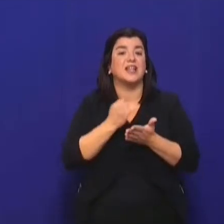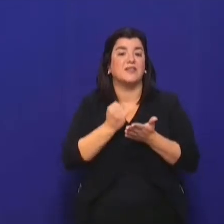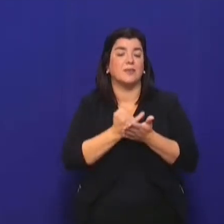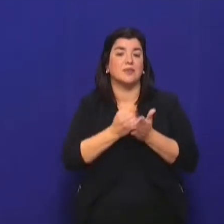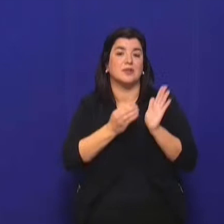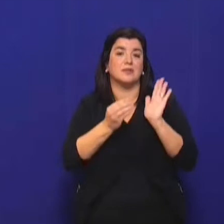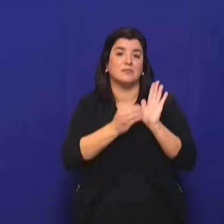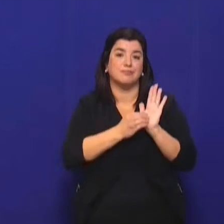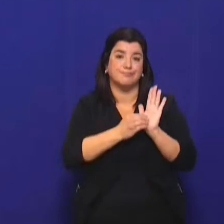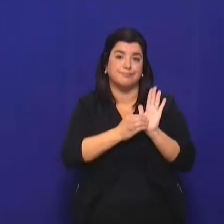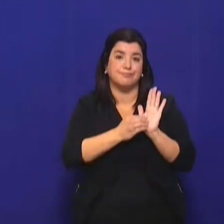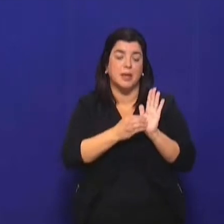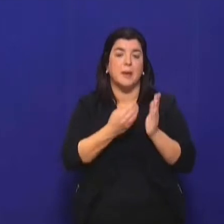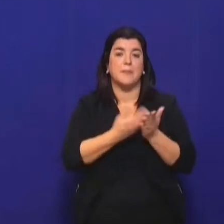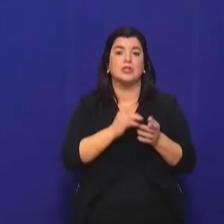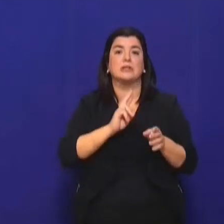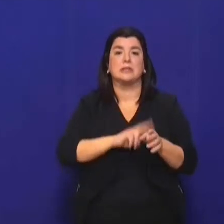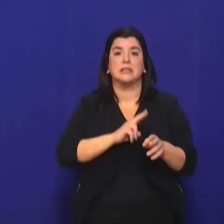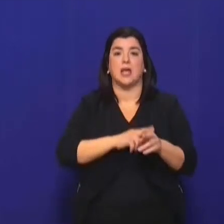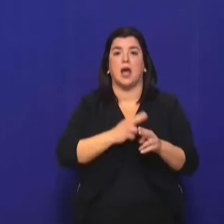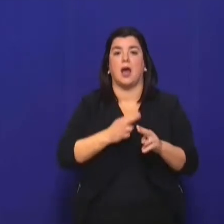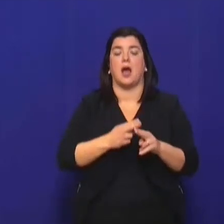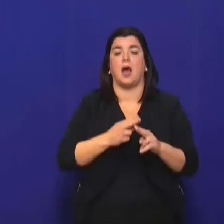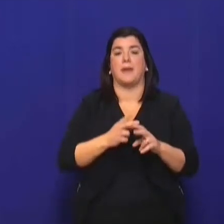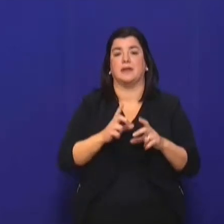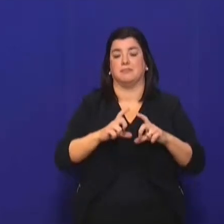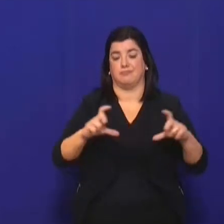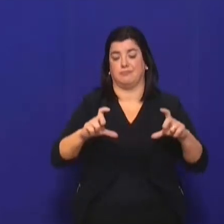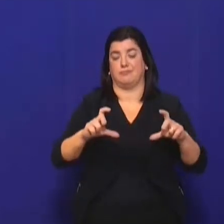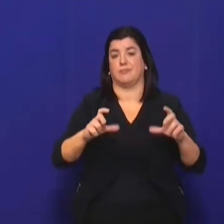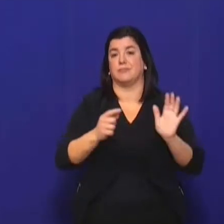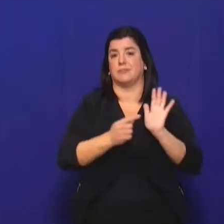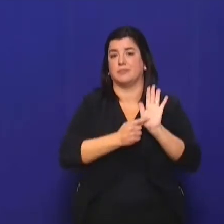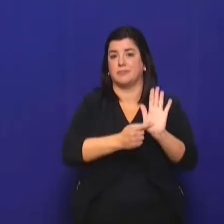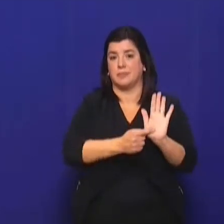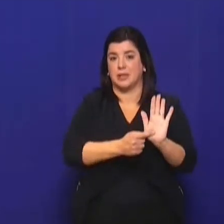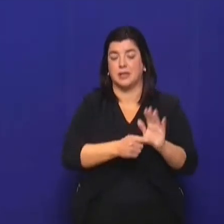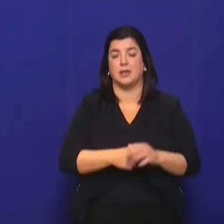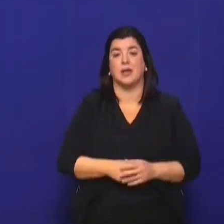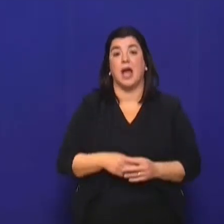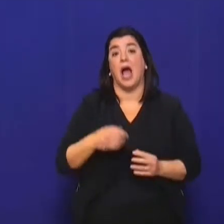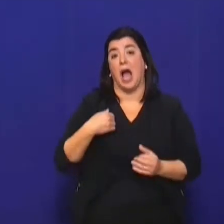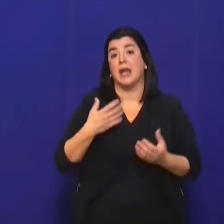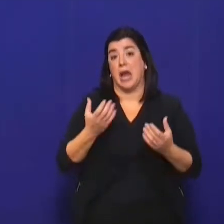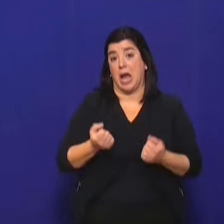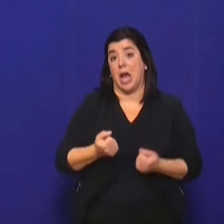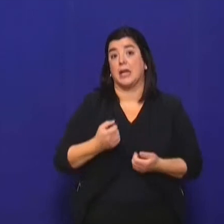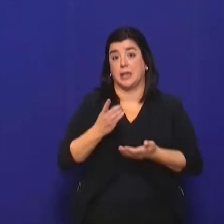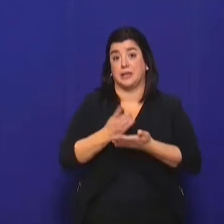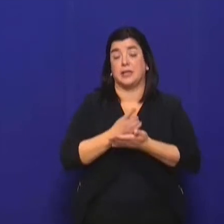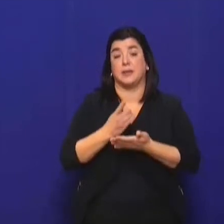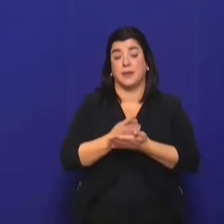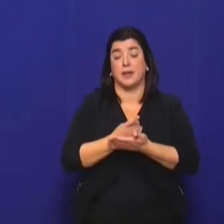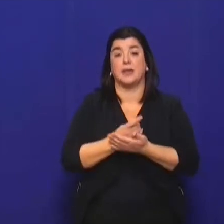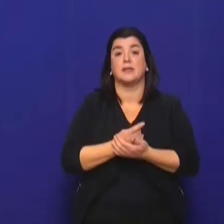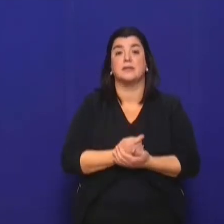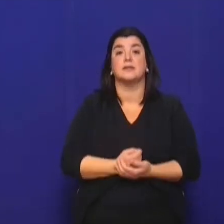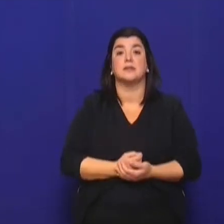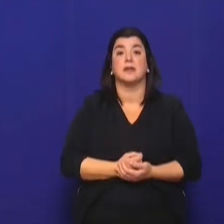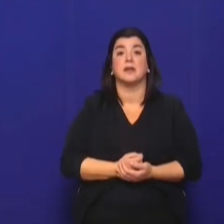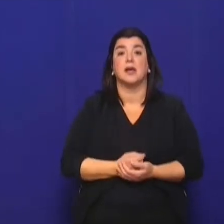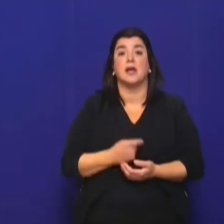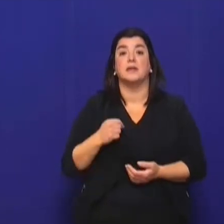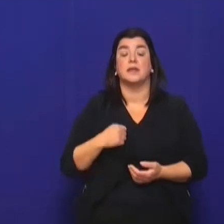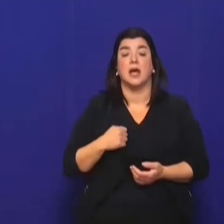propju inti tkun tista' toħroġ dan iċ-ċertifikat. Fakkarkom li aħna għandna database l-Electronic Patient Record System